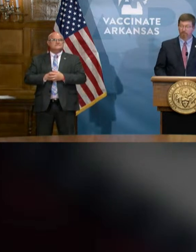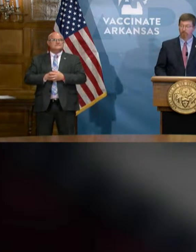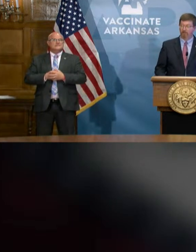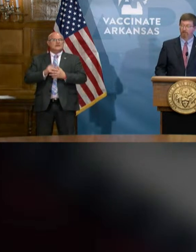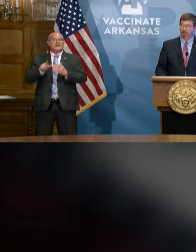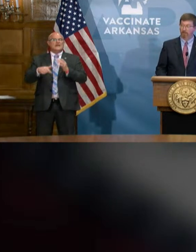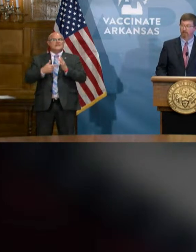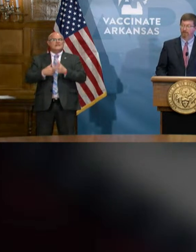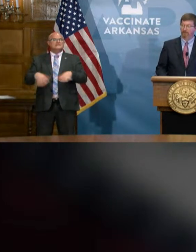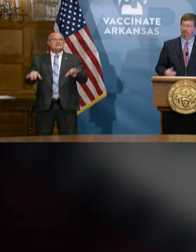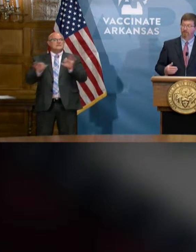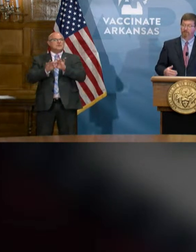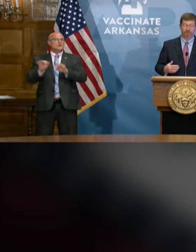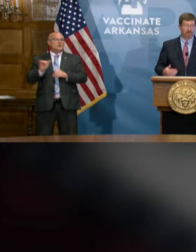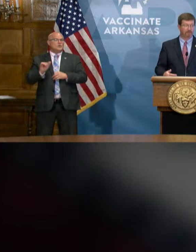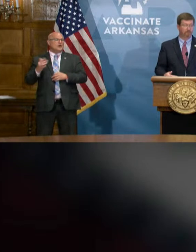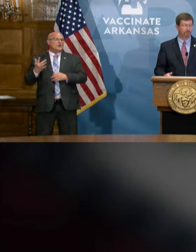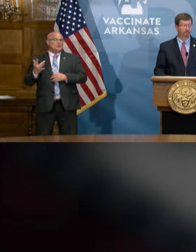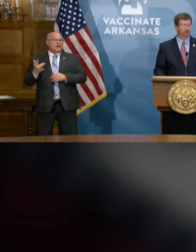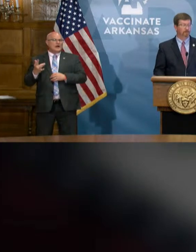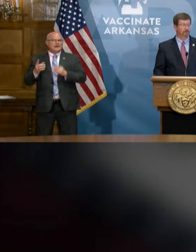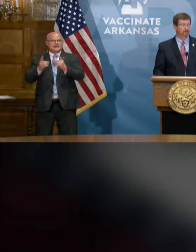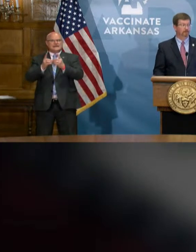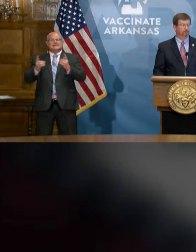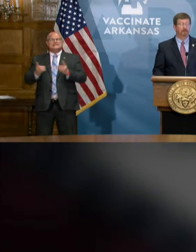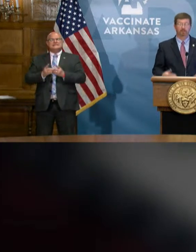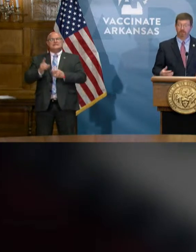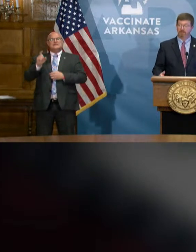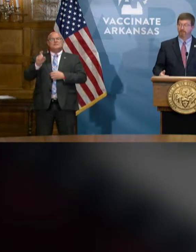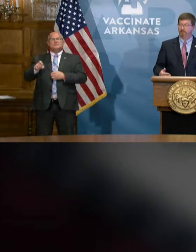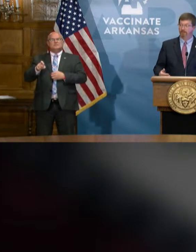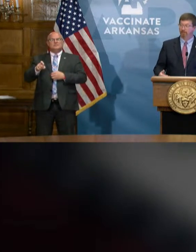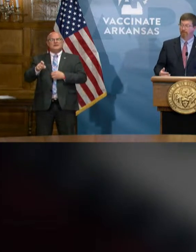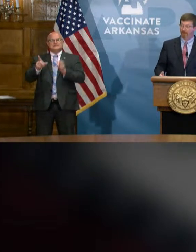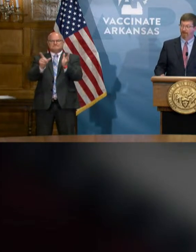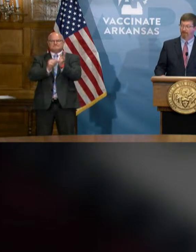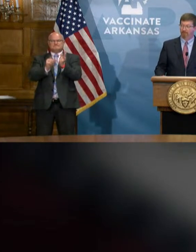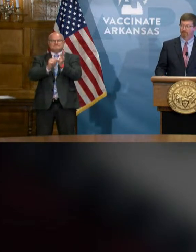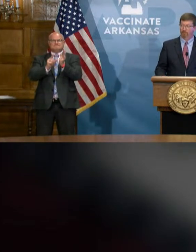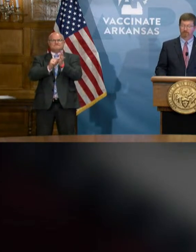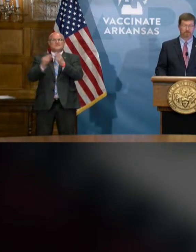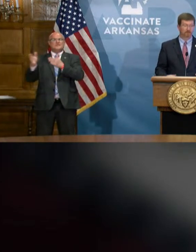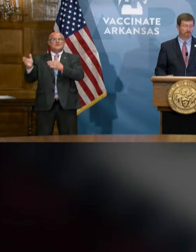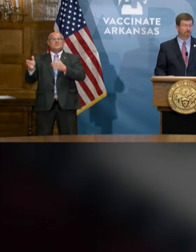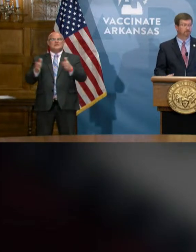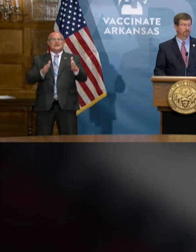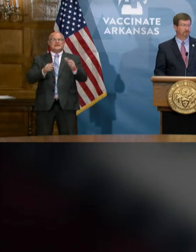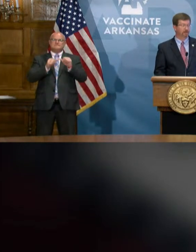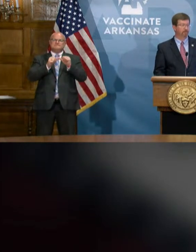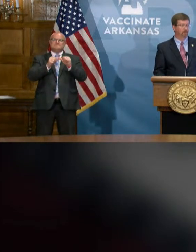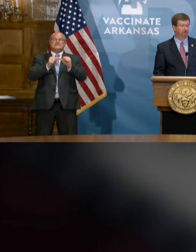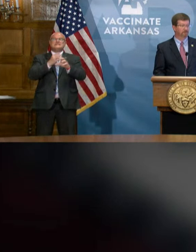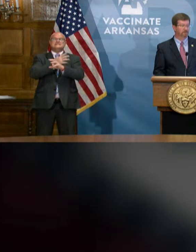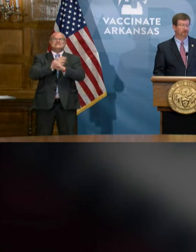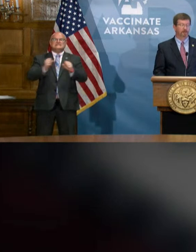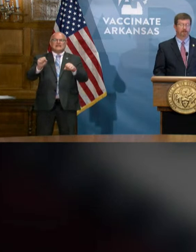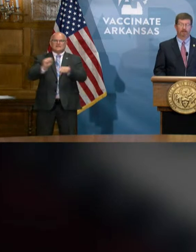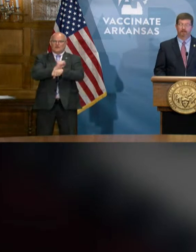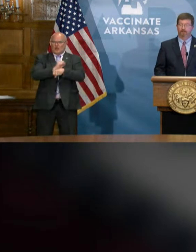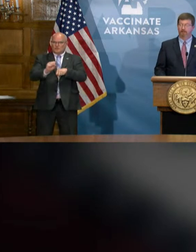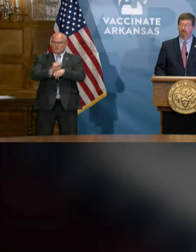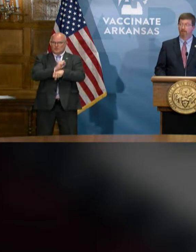This is important as well because districts have to publish their plan for continued safe